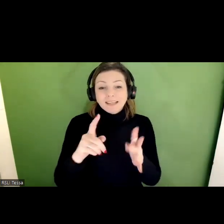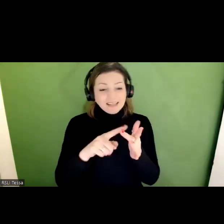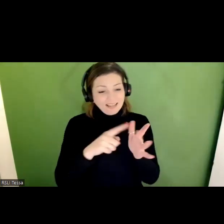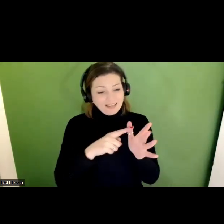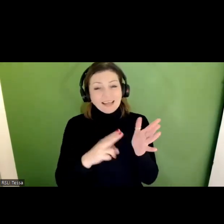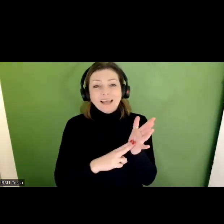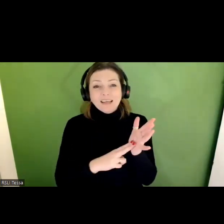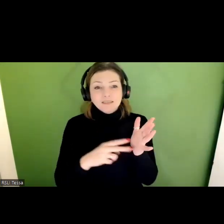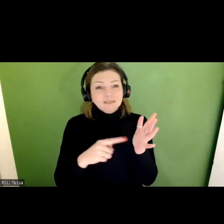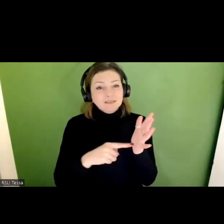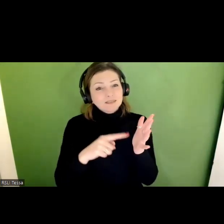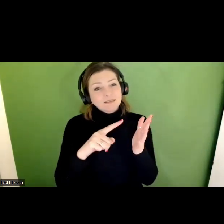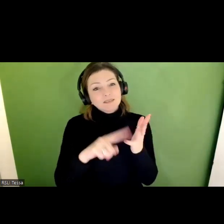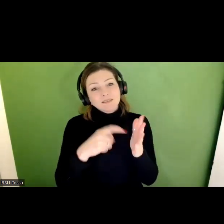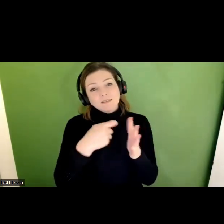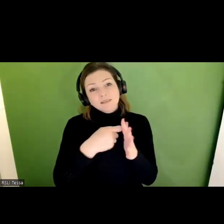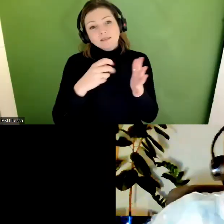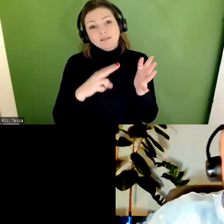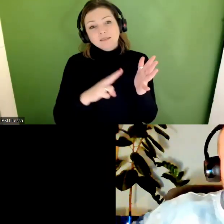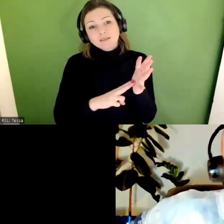Ian.